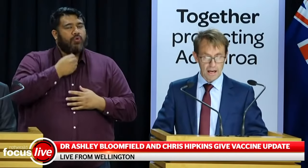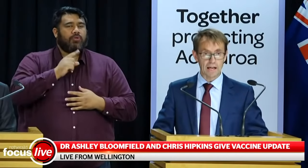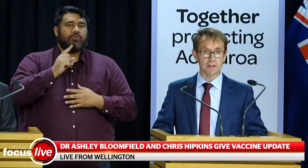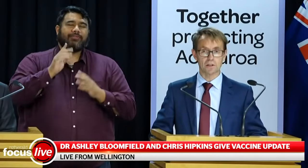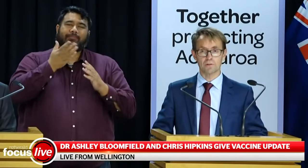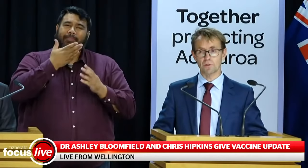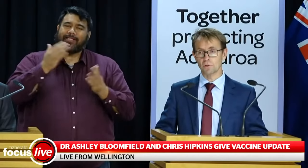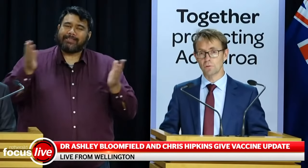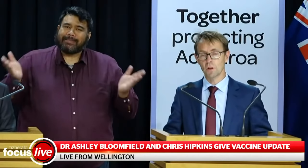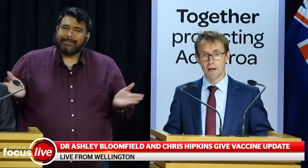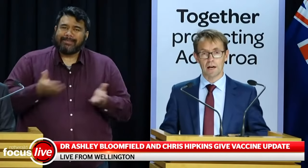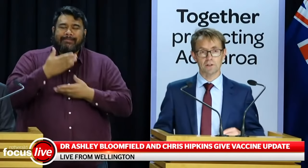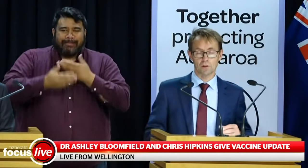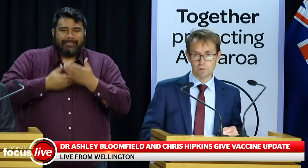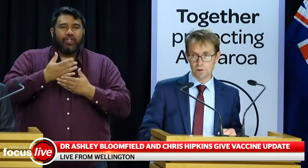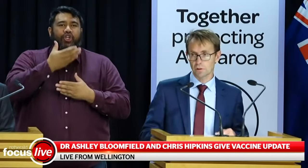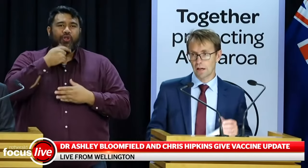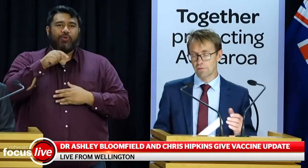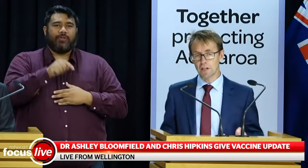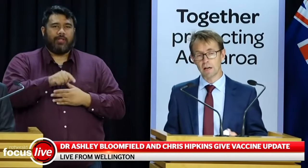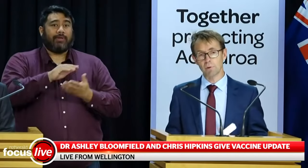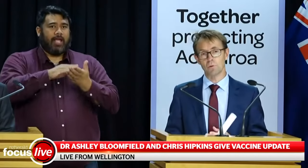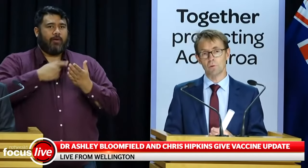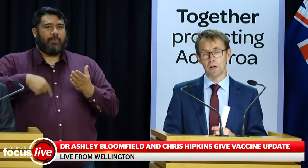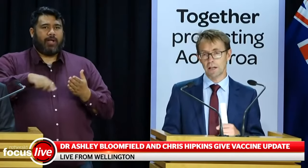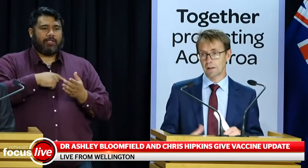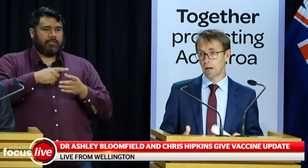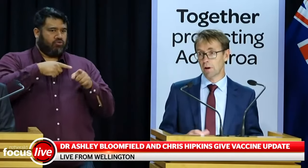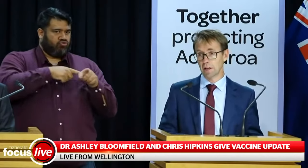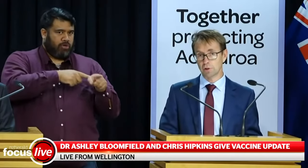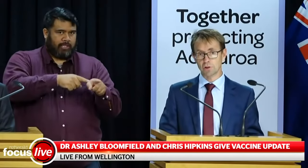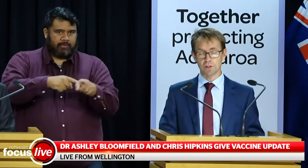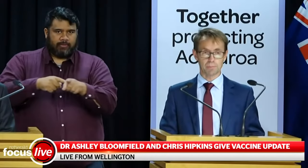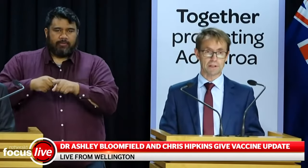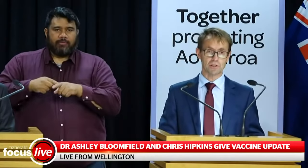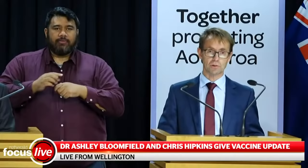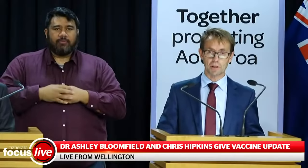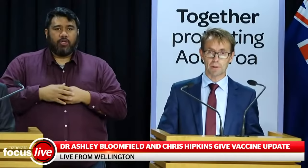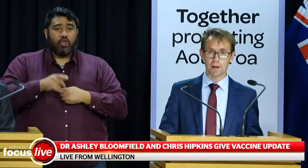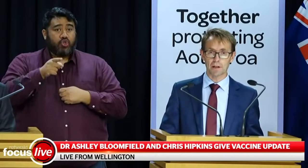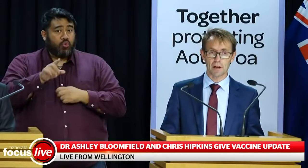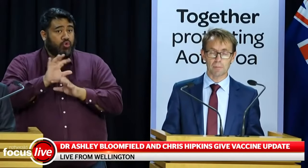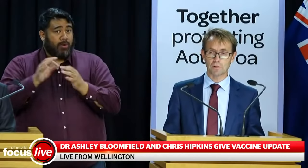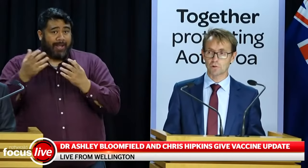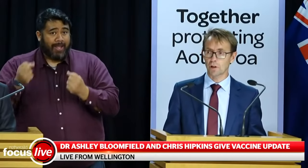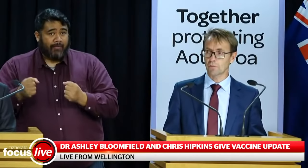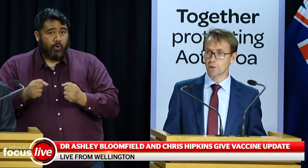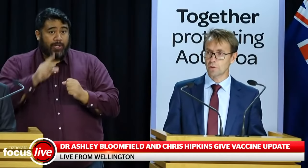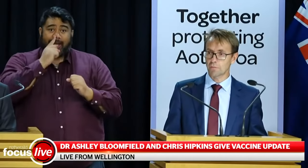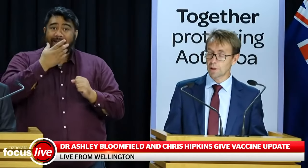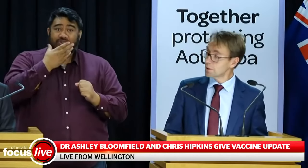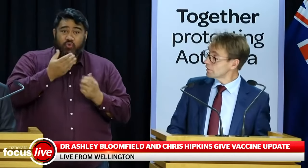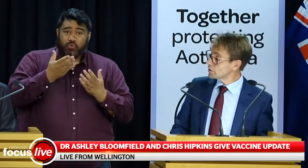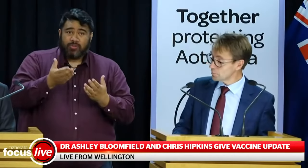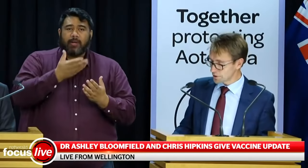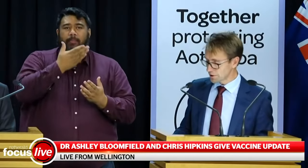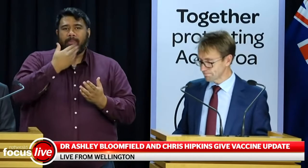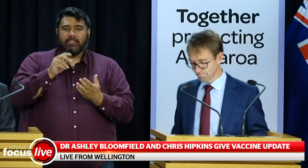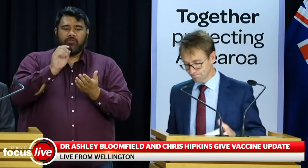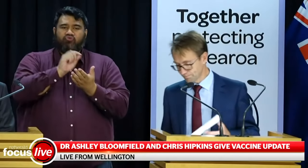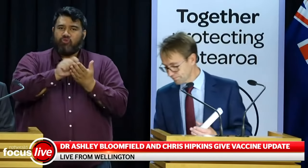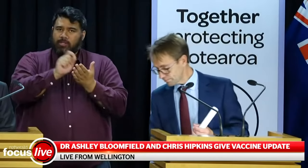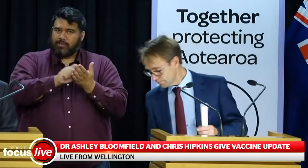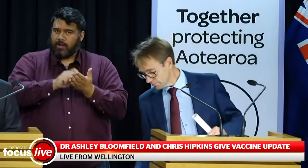tools, and if you don't have the app or are unable to use it, please do keep a manual diary of where you have been. Thank you,